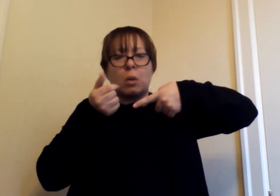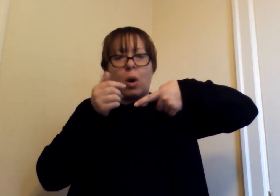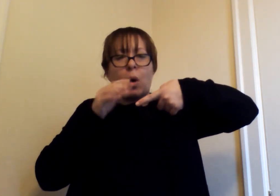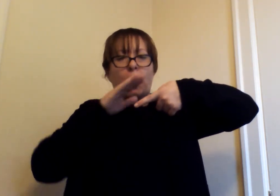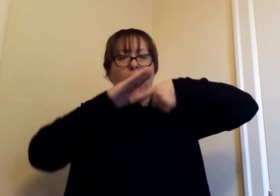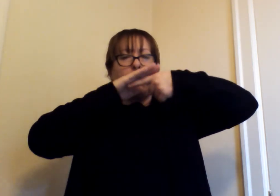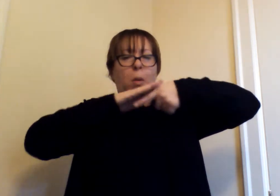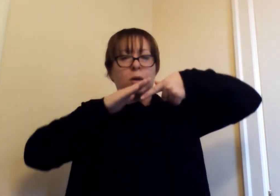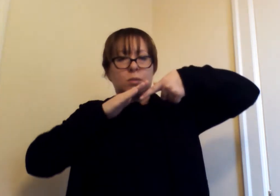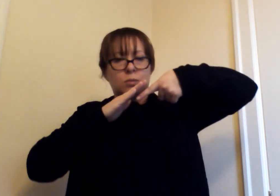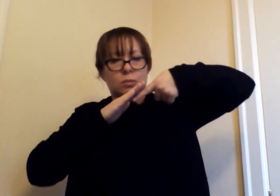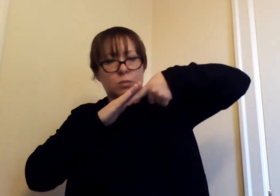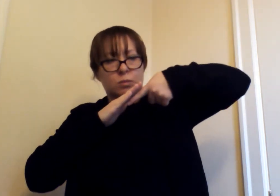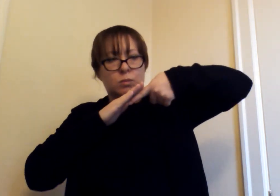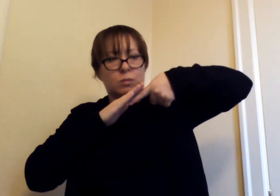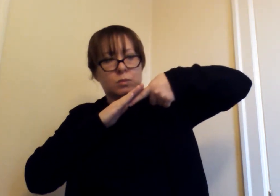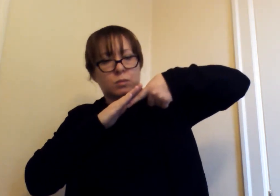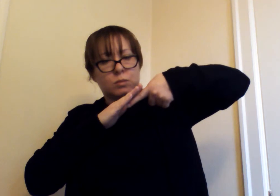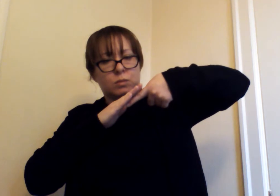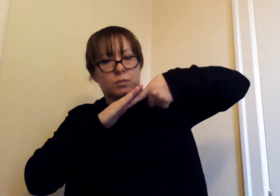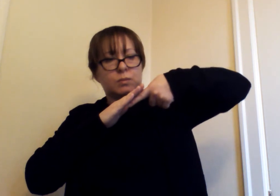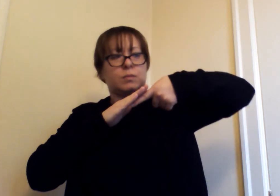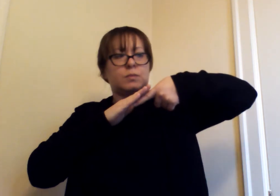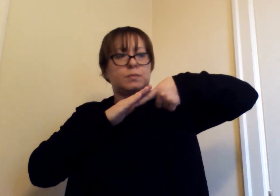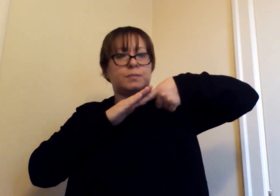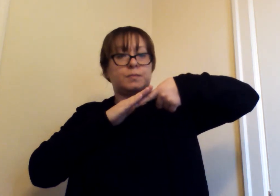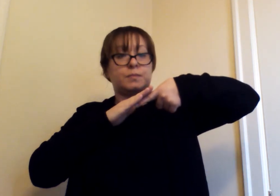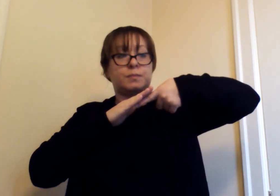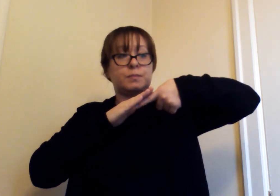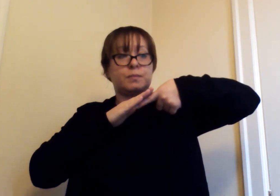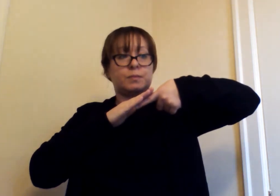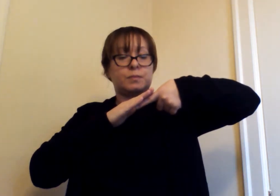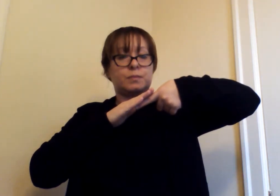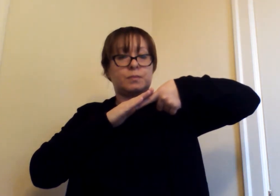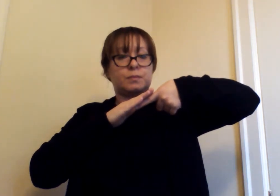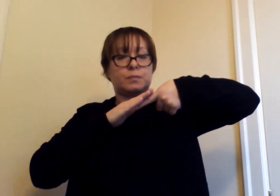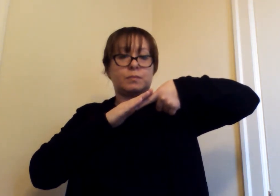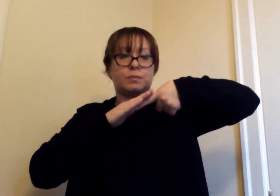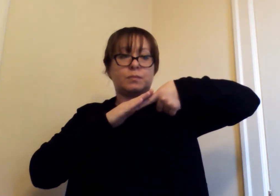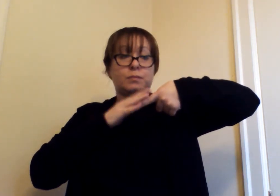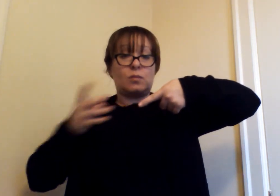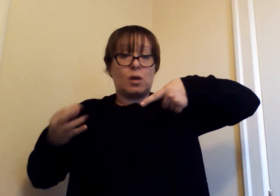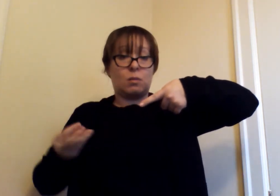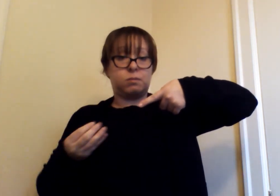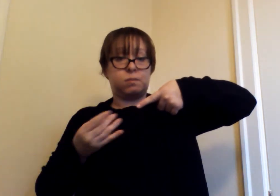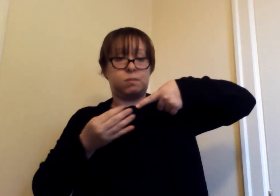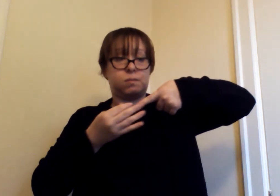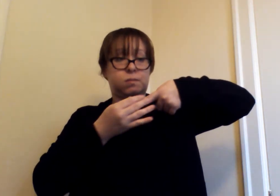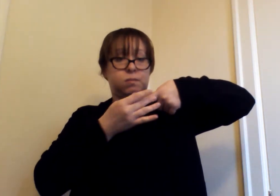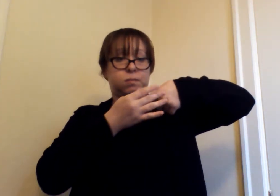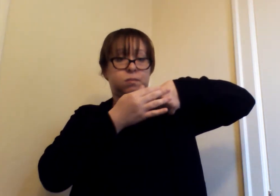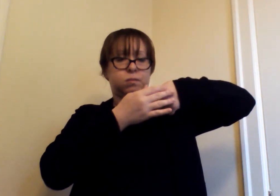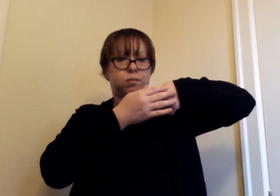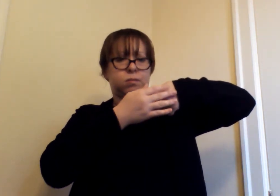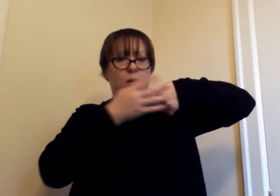of the shutoff valve. As soon as blood begins to flow into the collection tube, instruct the patient to open his hand